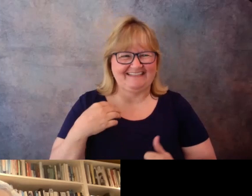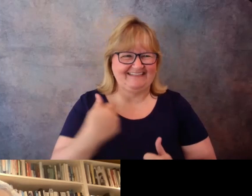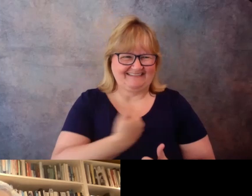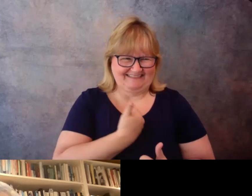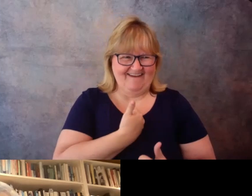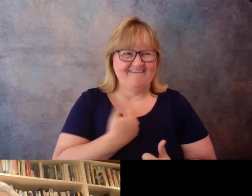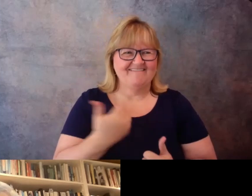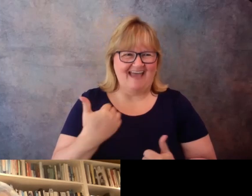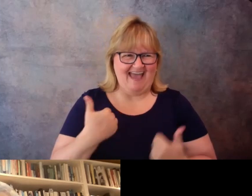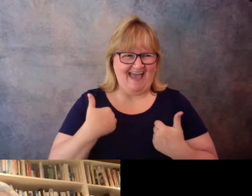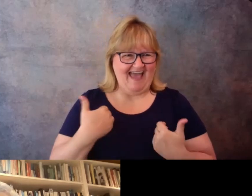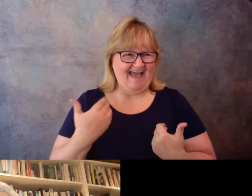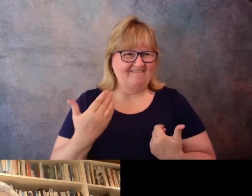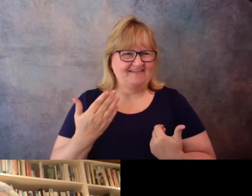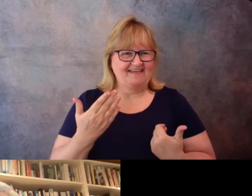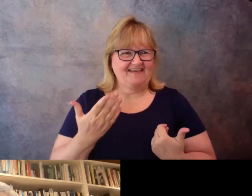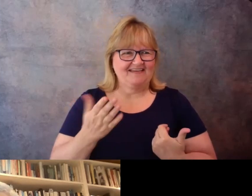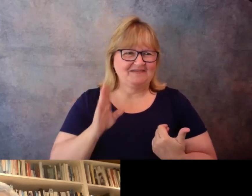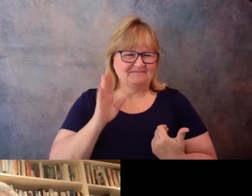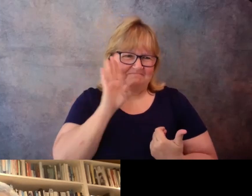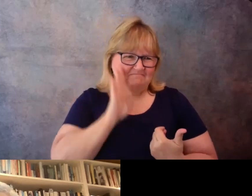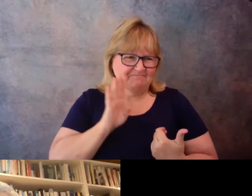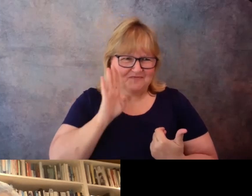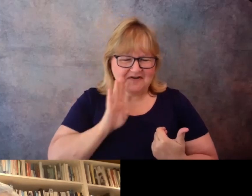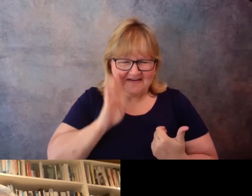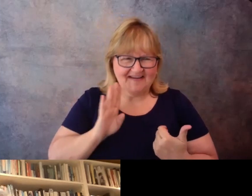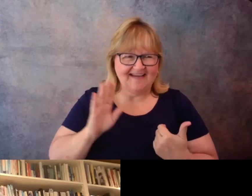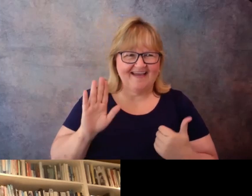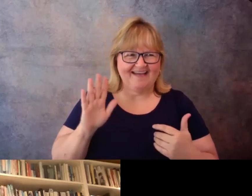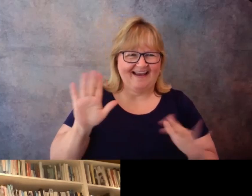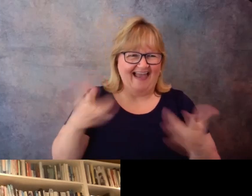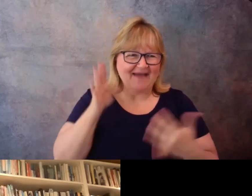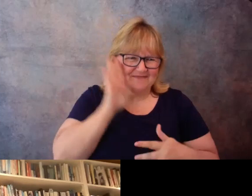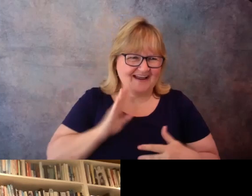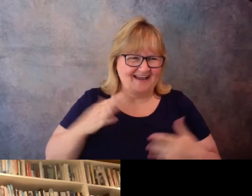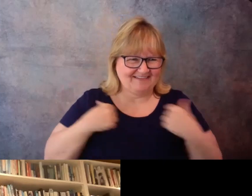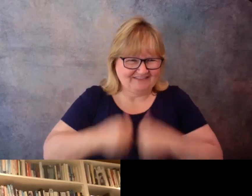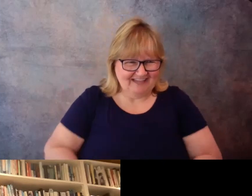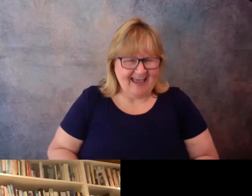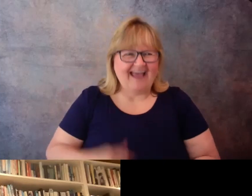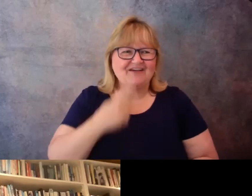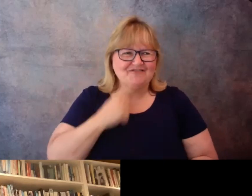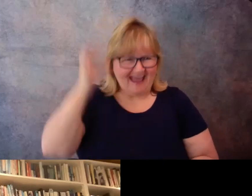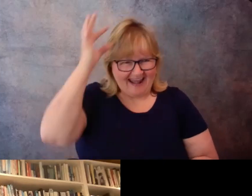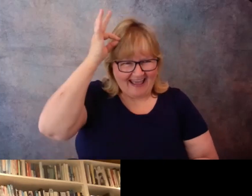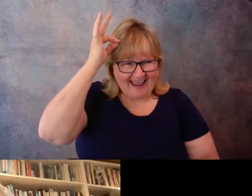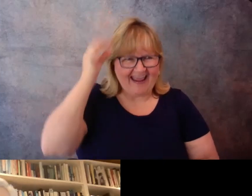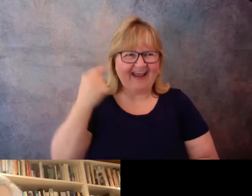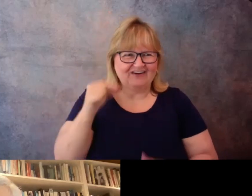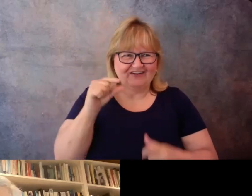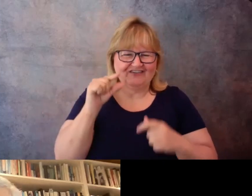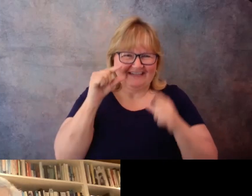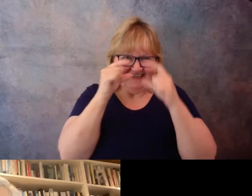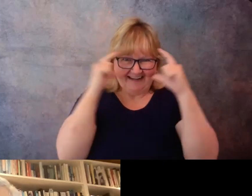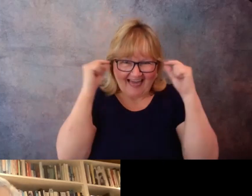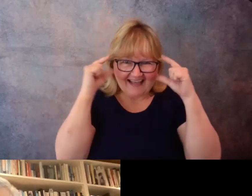have on a beige jacket and red hair and green glasses, and I'm standing where you can